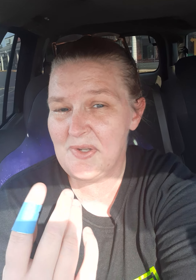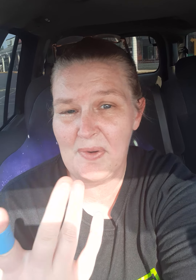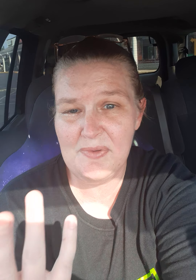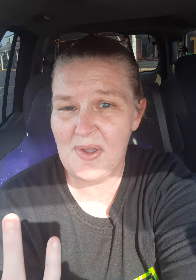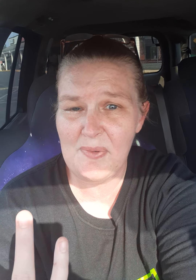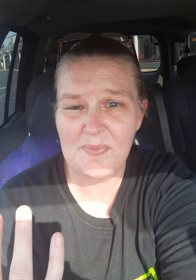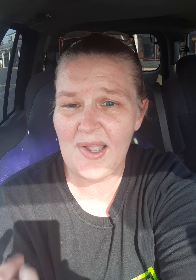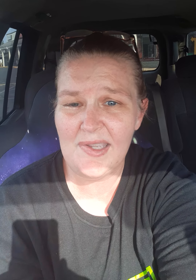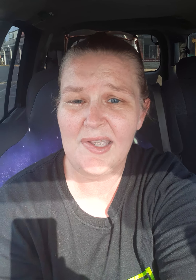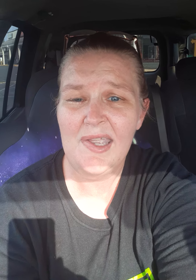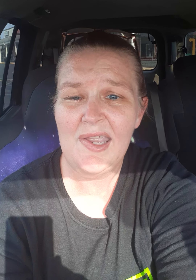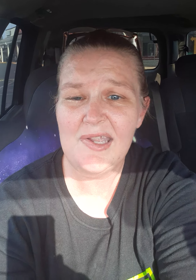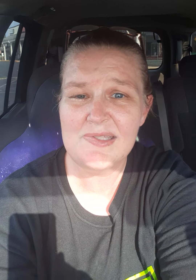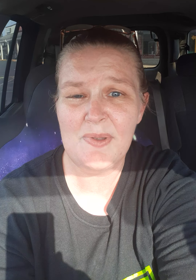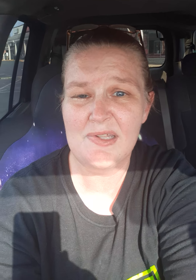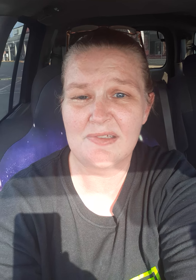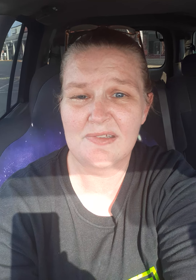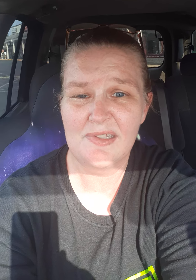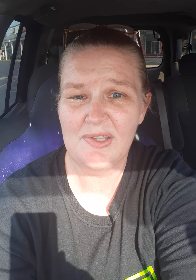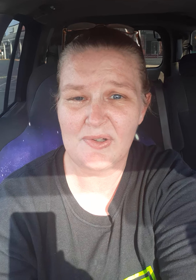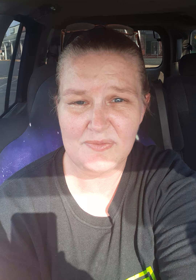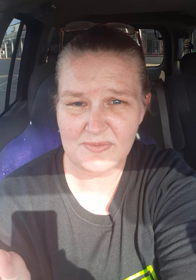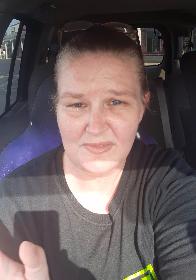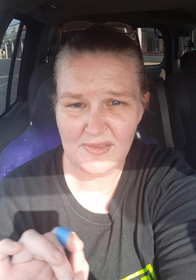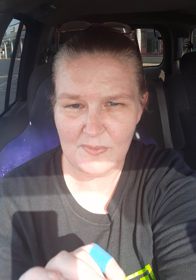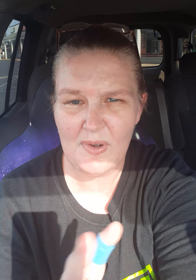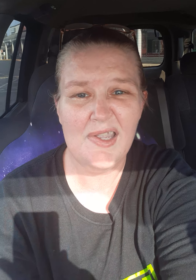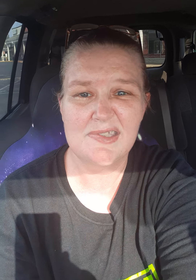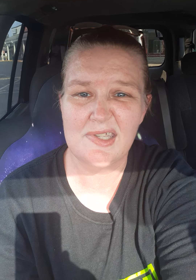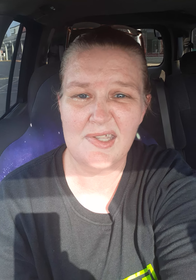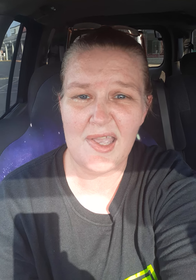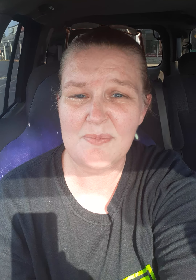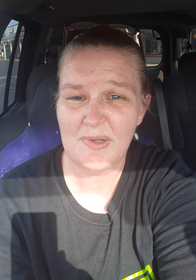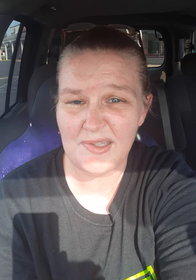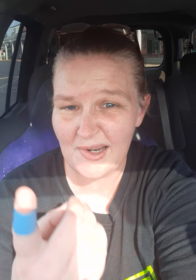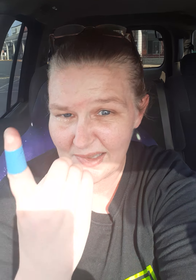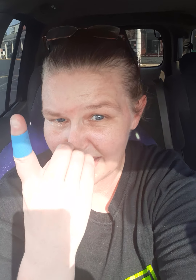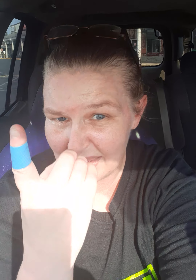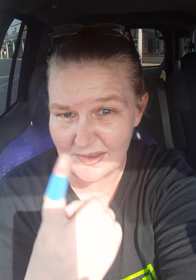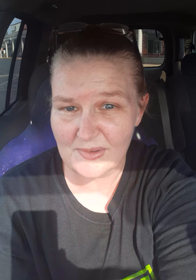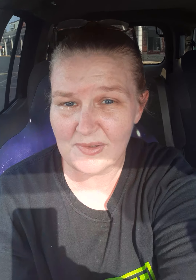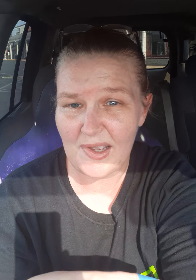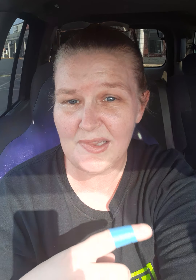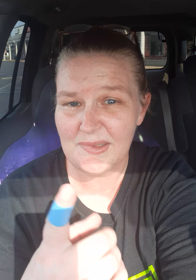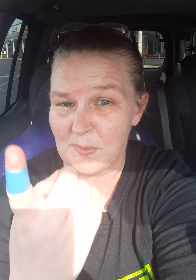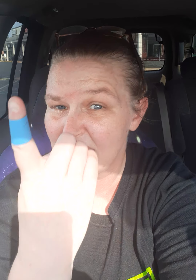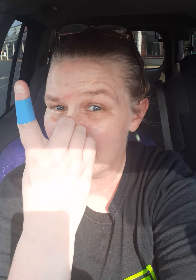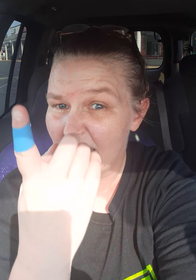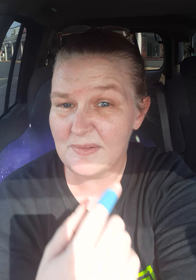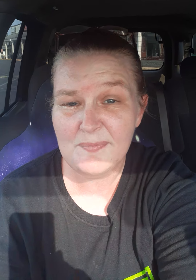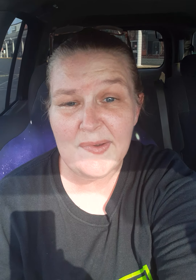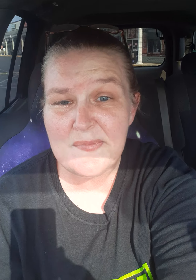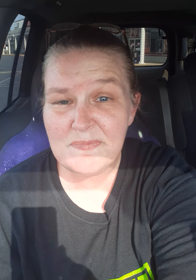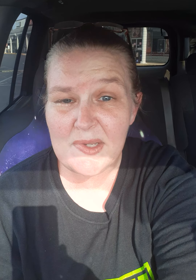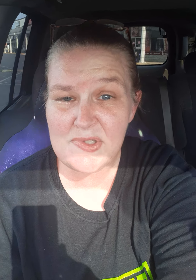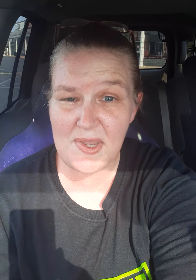don't know why it's been, you know, why it's like that. But I like the, I like the word dickhead. So,